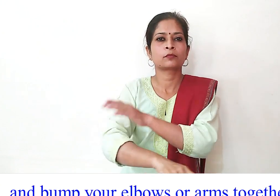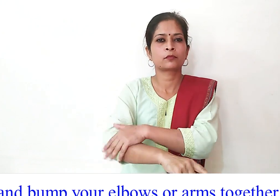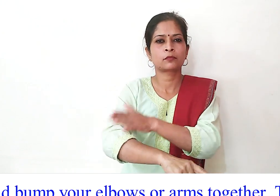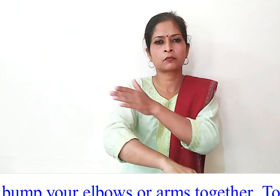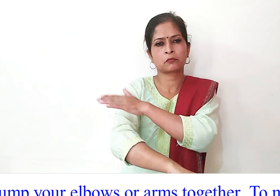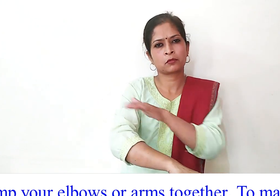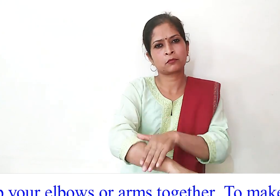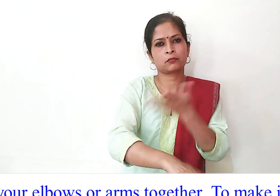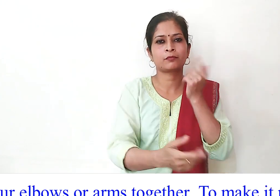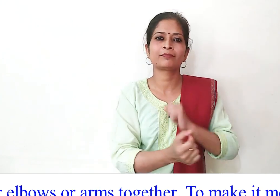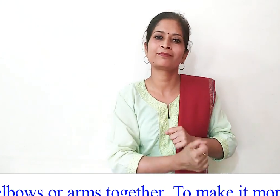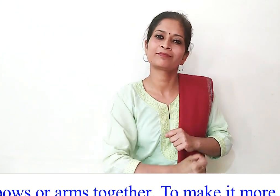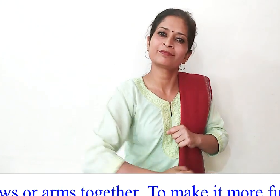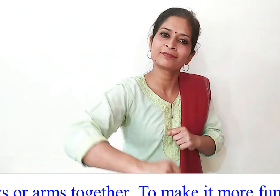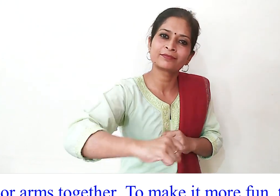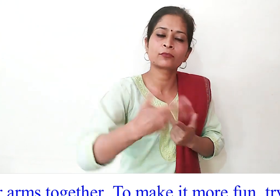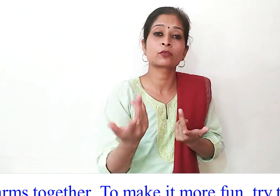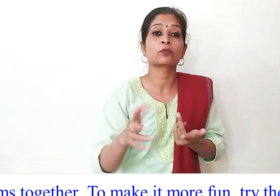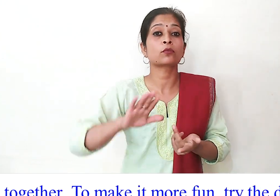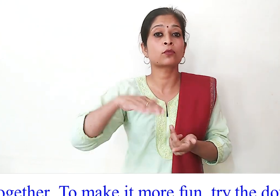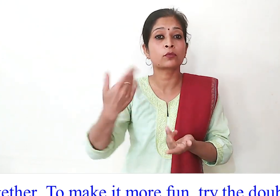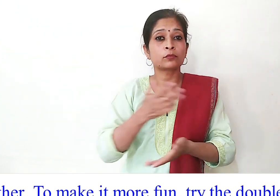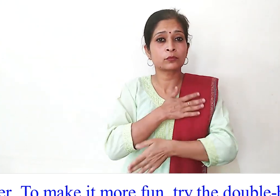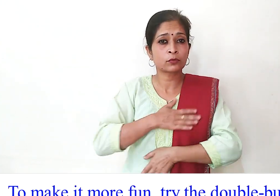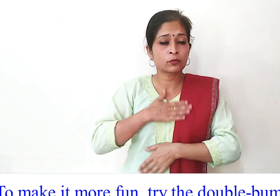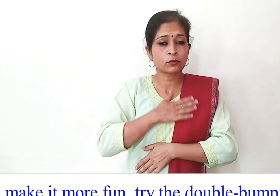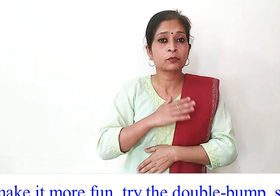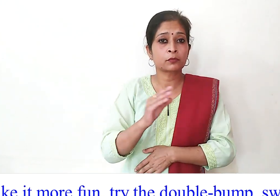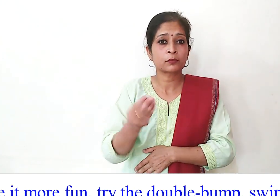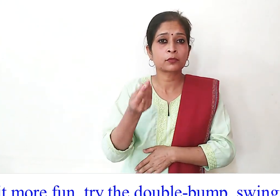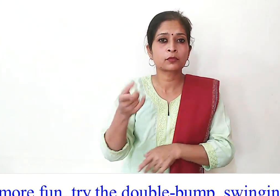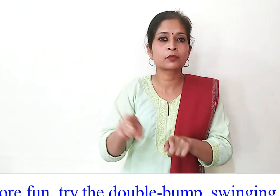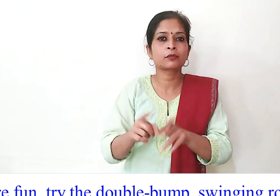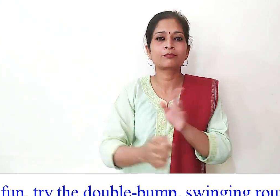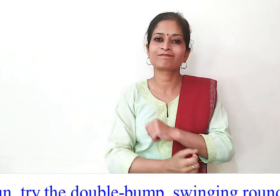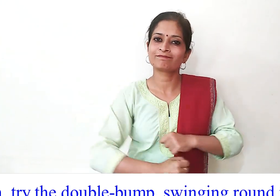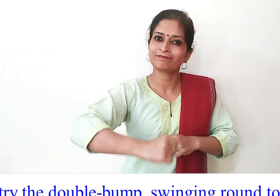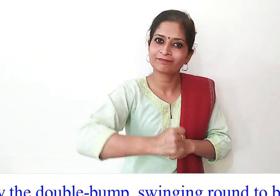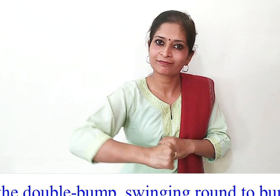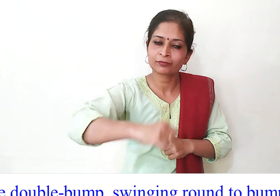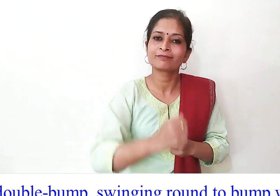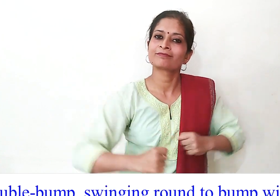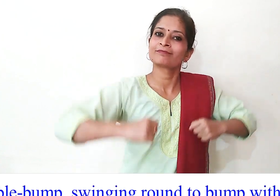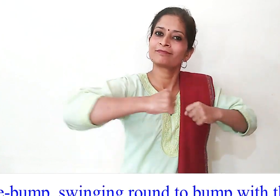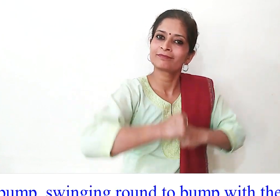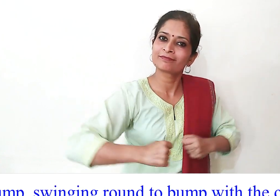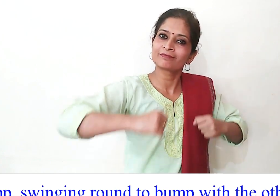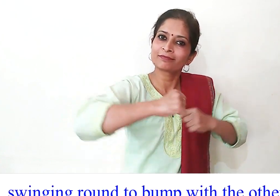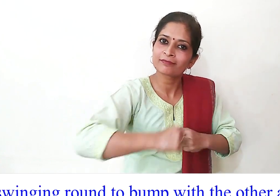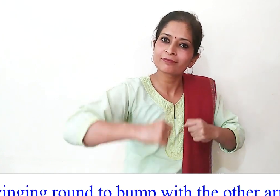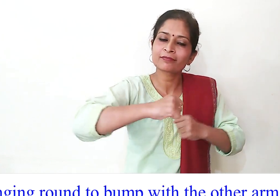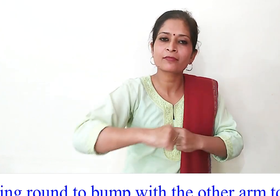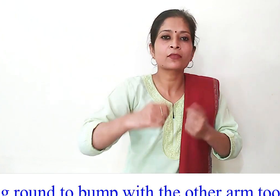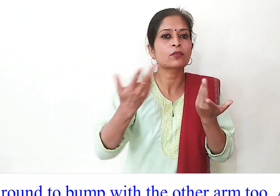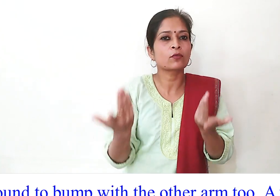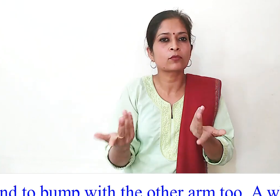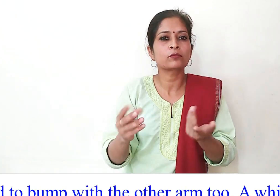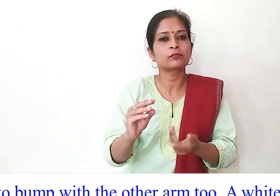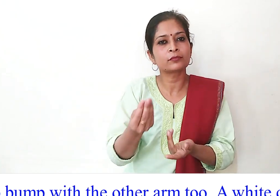together. To make it more fun, try the double bump, swinging round to bump with the other arm too. A